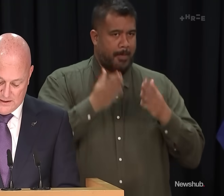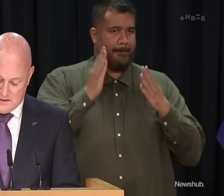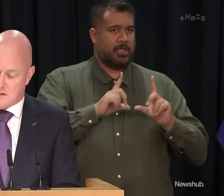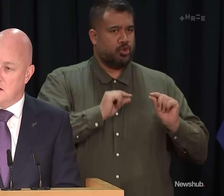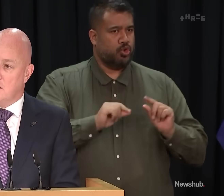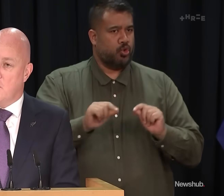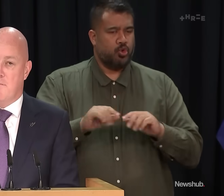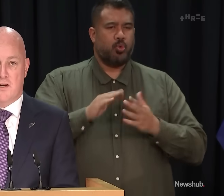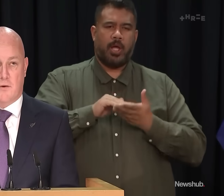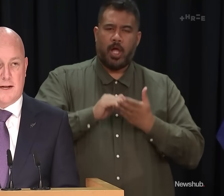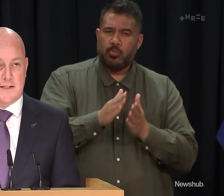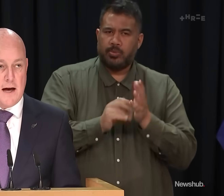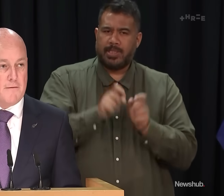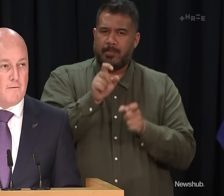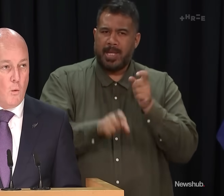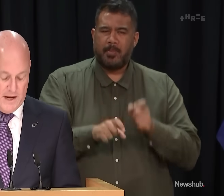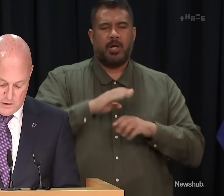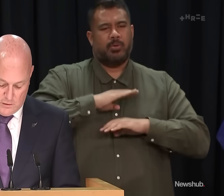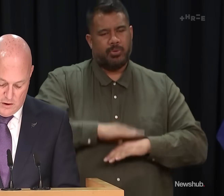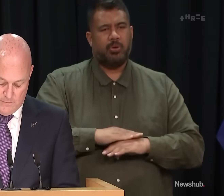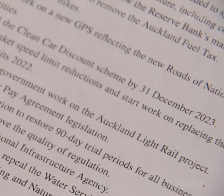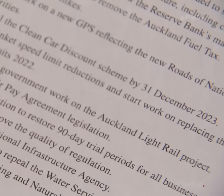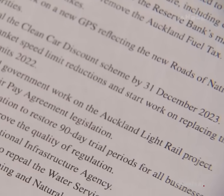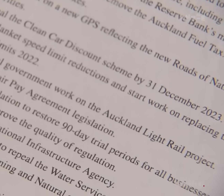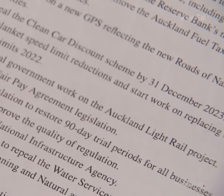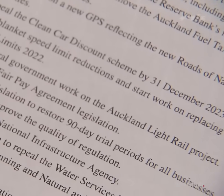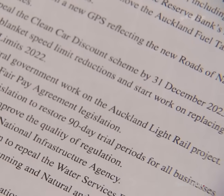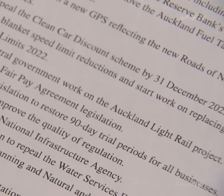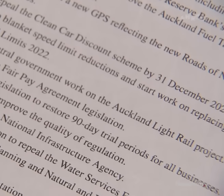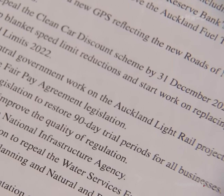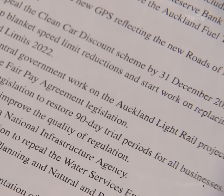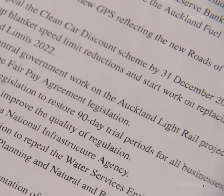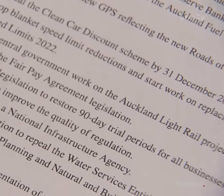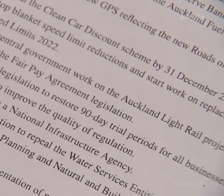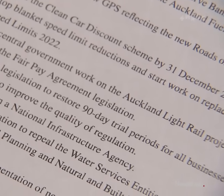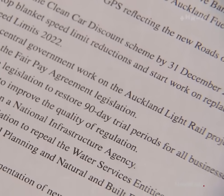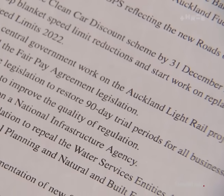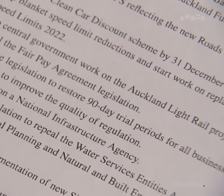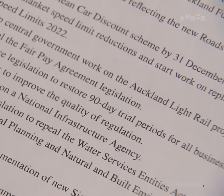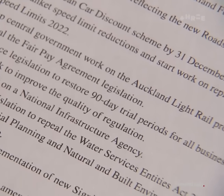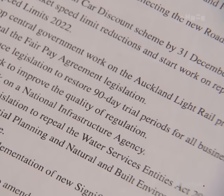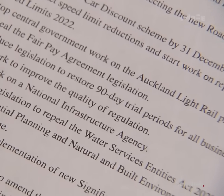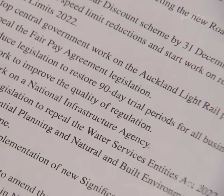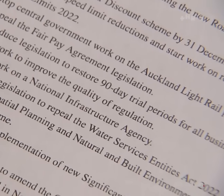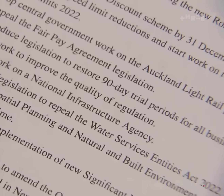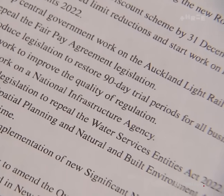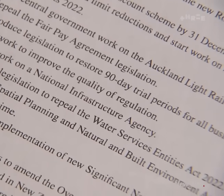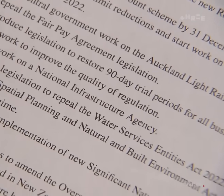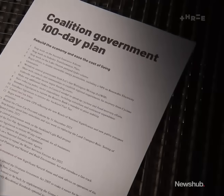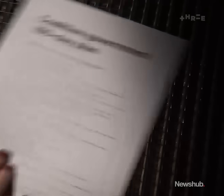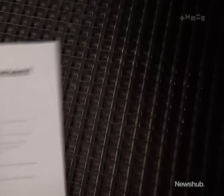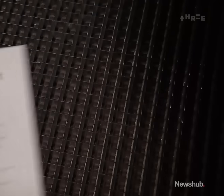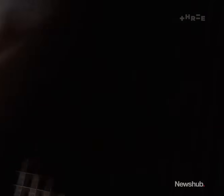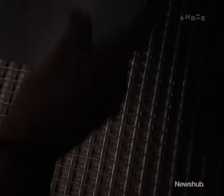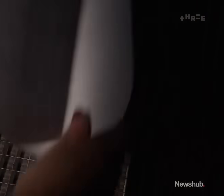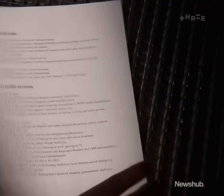New Zealanders who have been doing it tough for way too long. 49 policies he's promising to get done by March, a document for